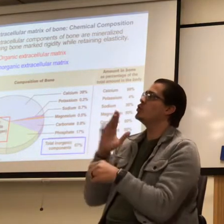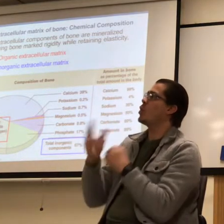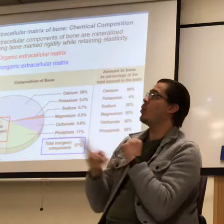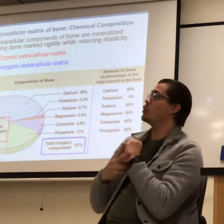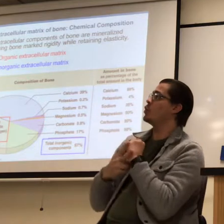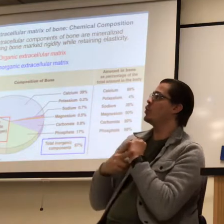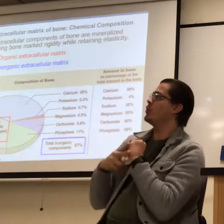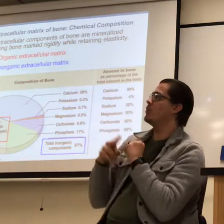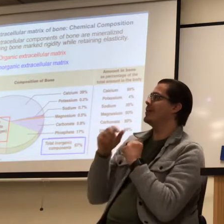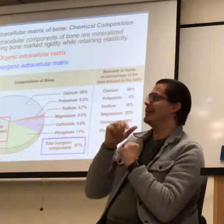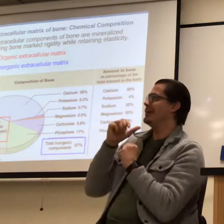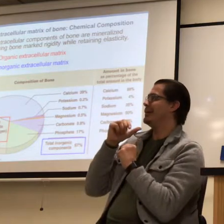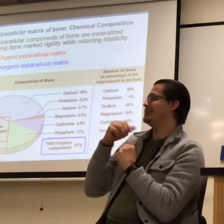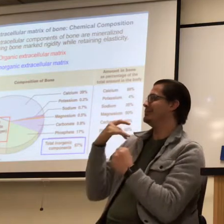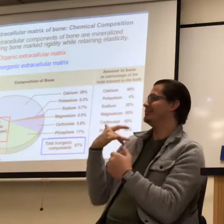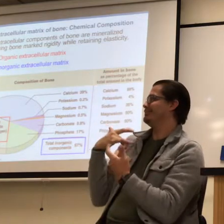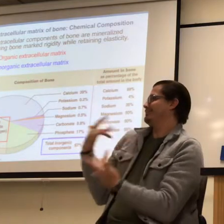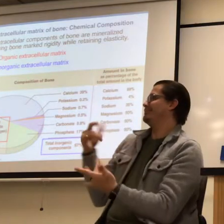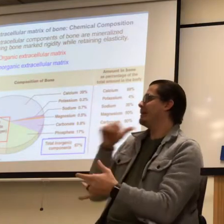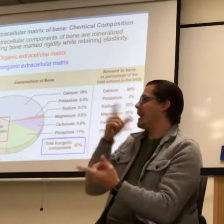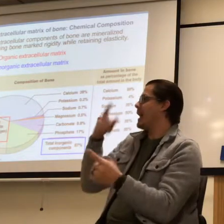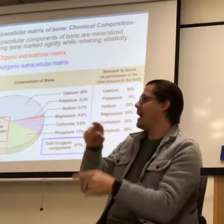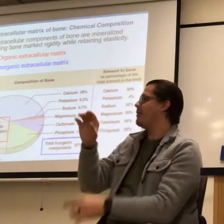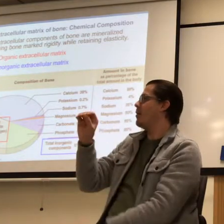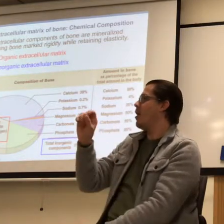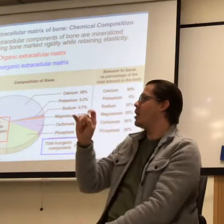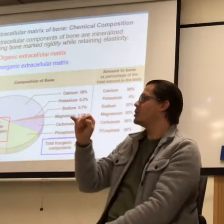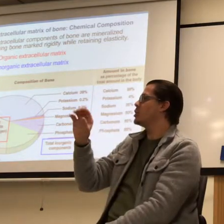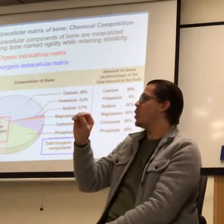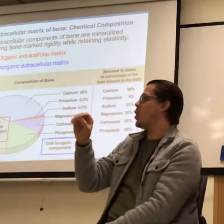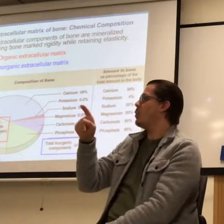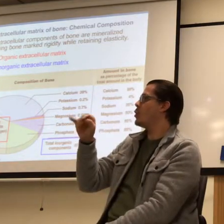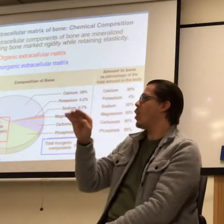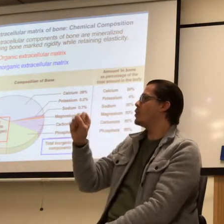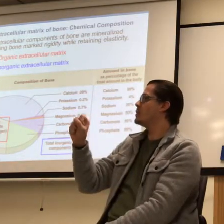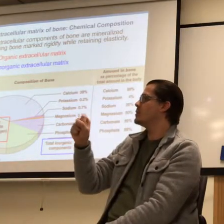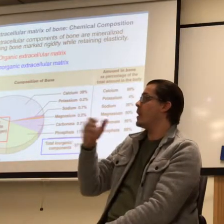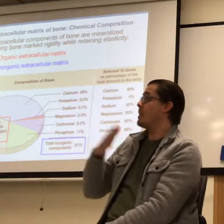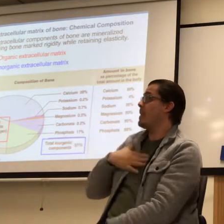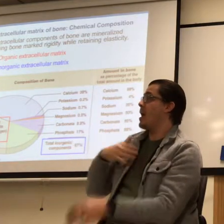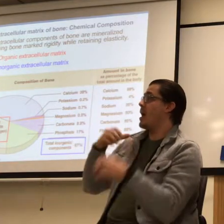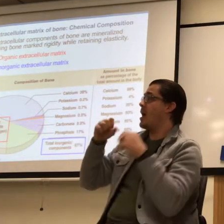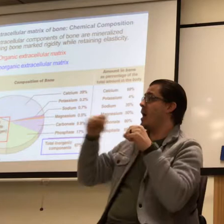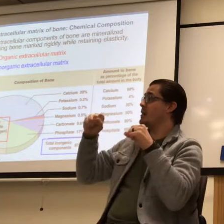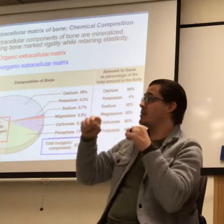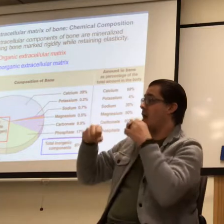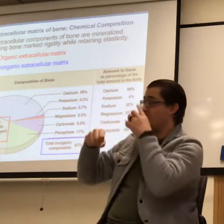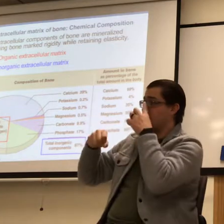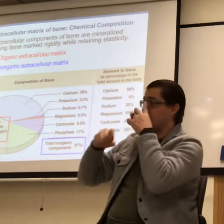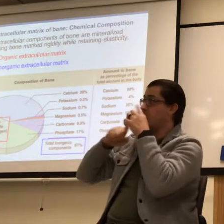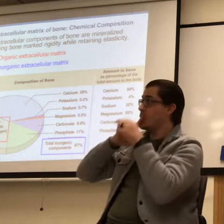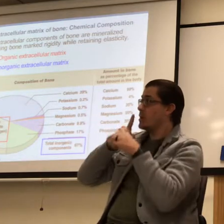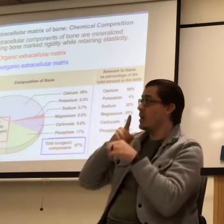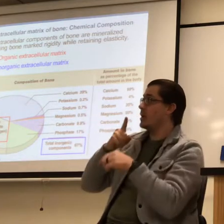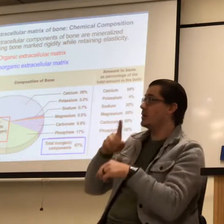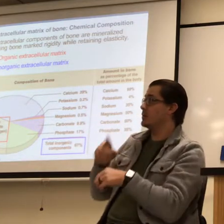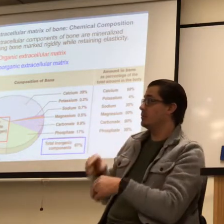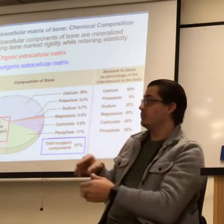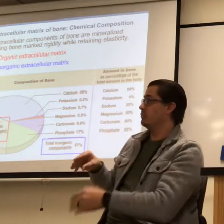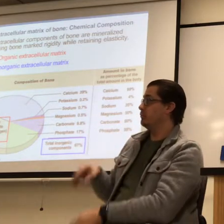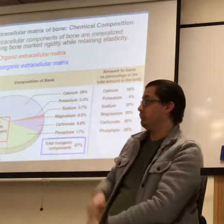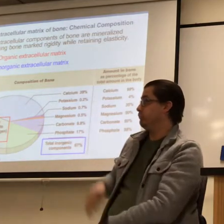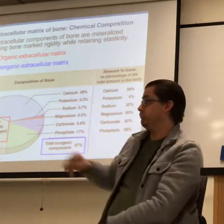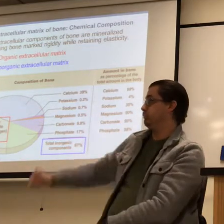likely to have osteoporosis when you're older. Remember my exercise prof, he literally said it's putting money in the bank,